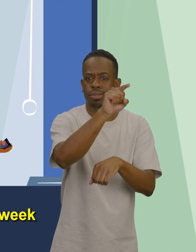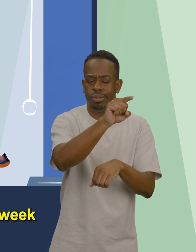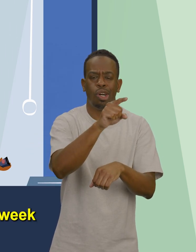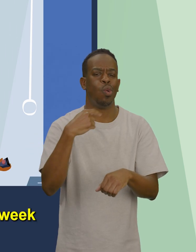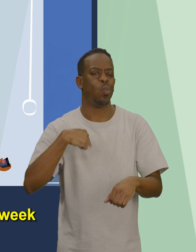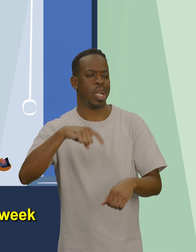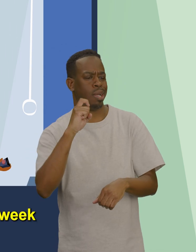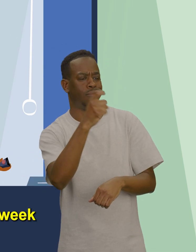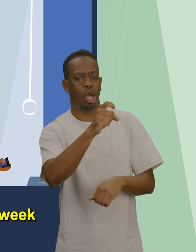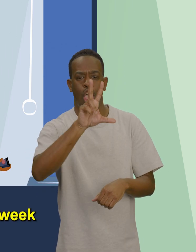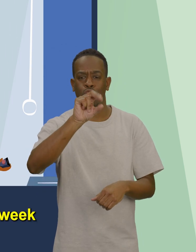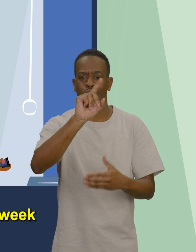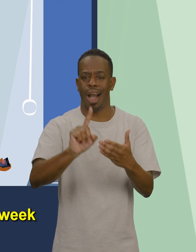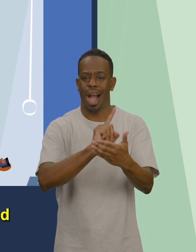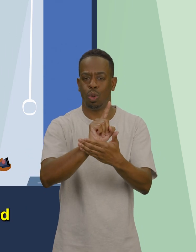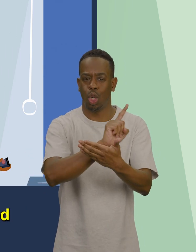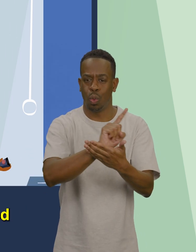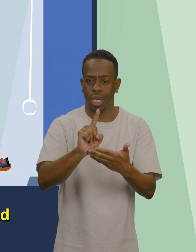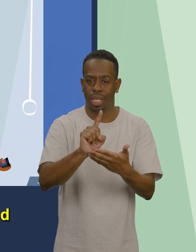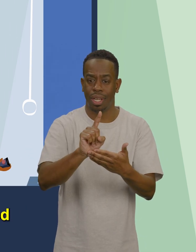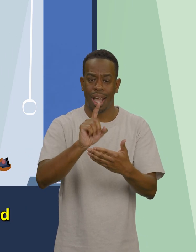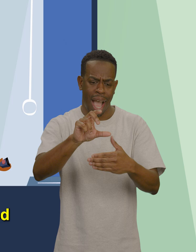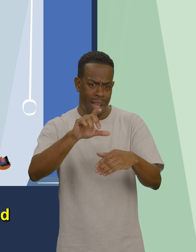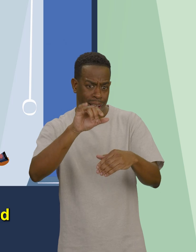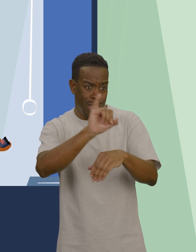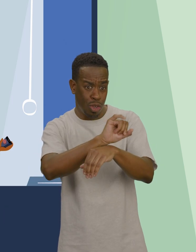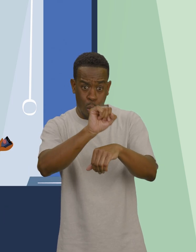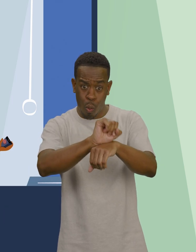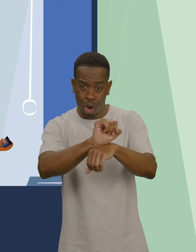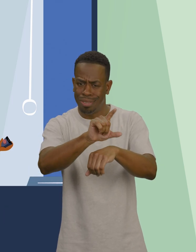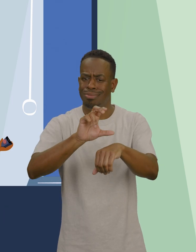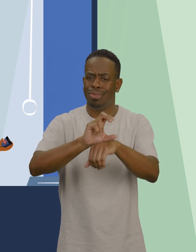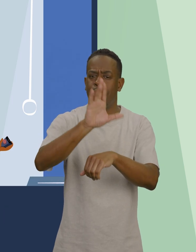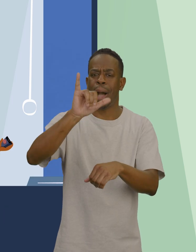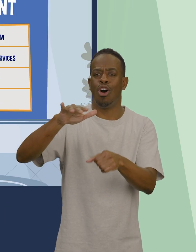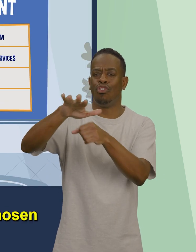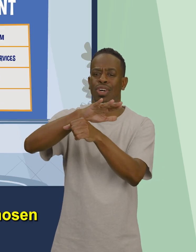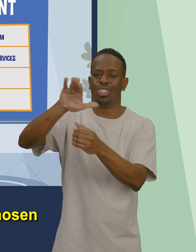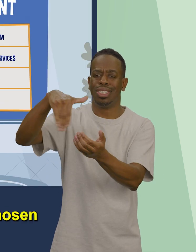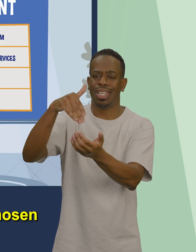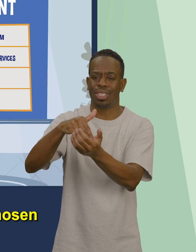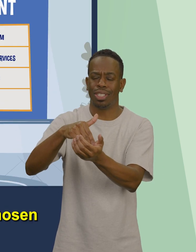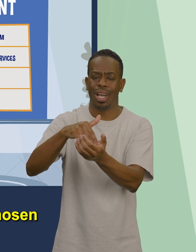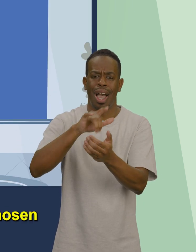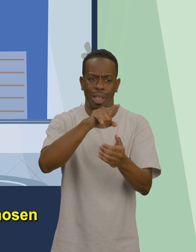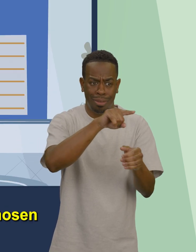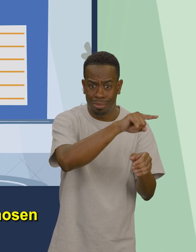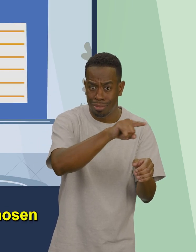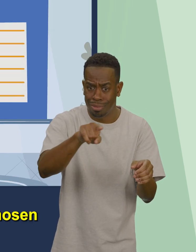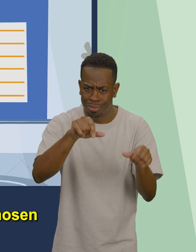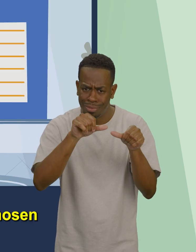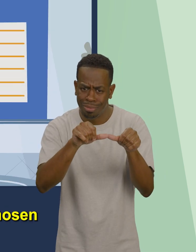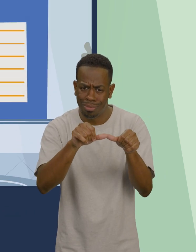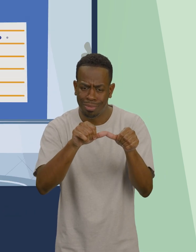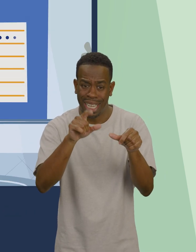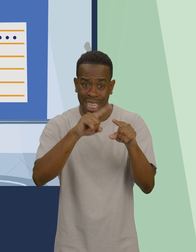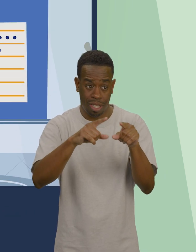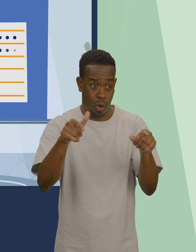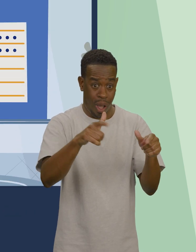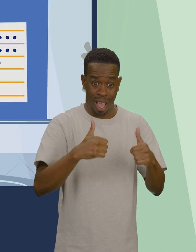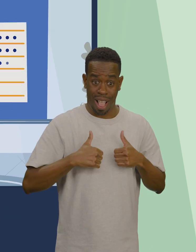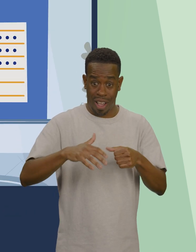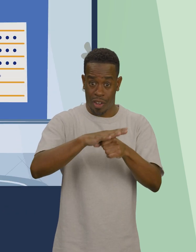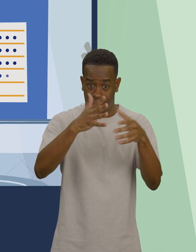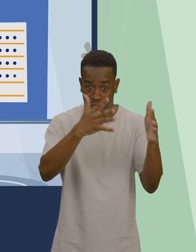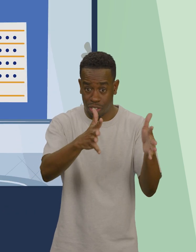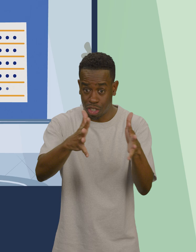we allotted him 30 hours a week, and the internship is funded by the Regional Center. This continues until all their chosen life areas